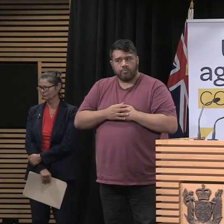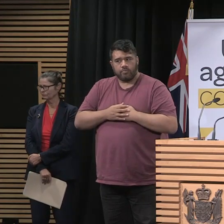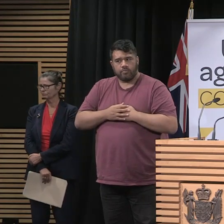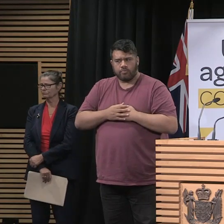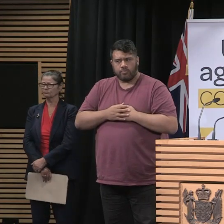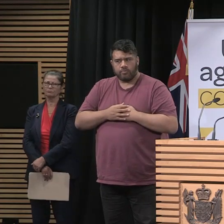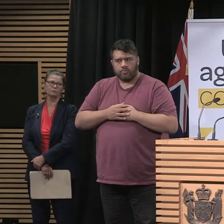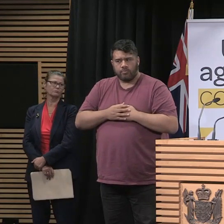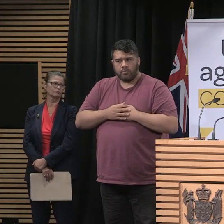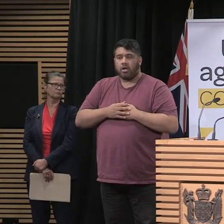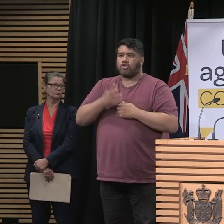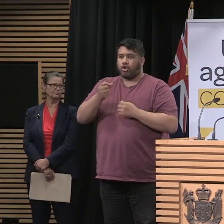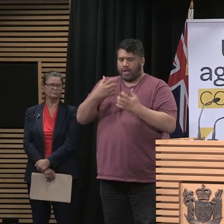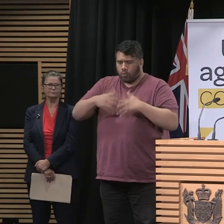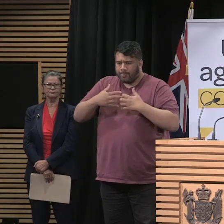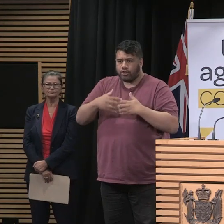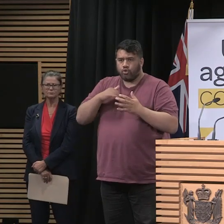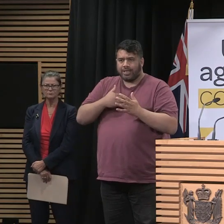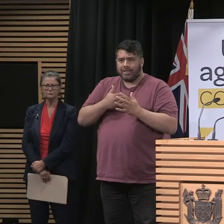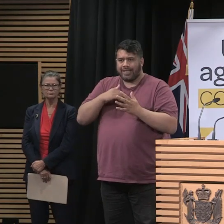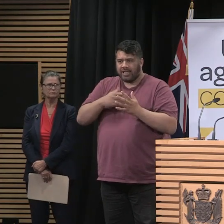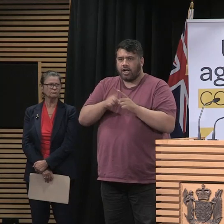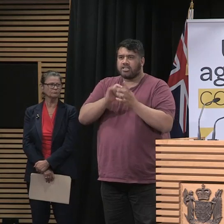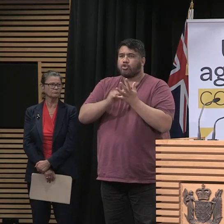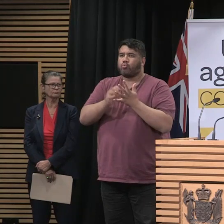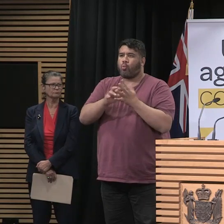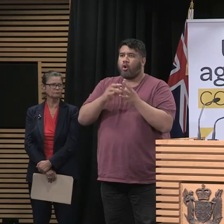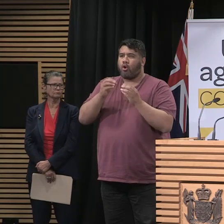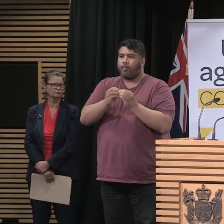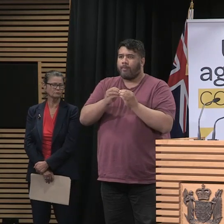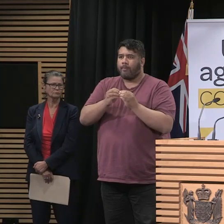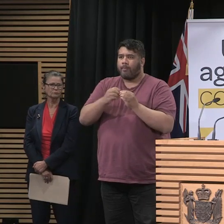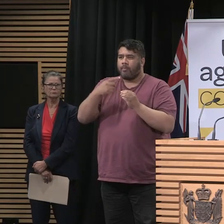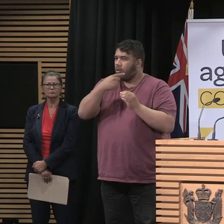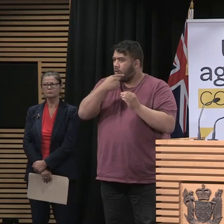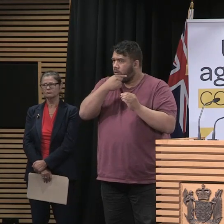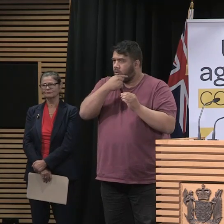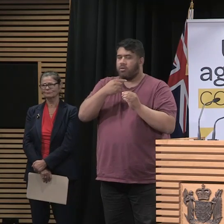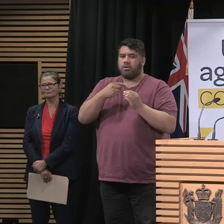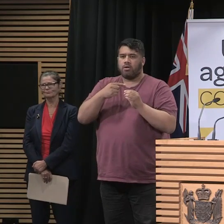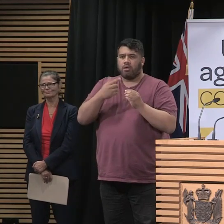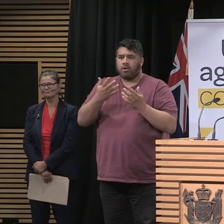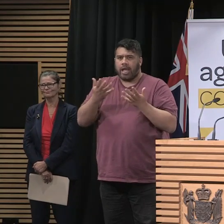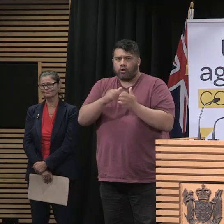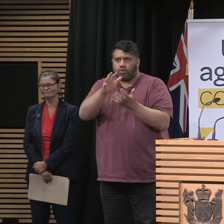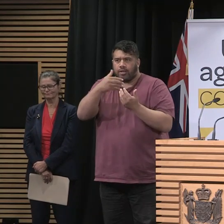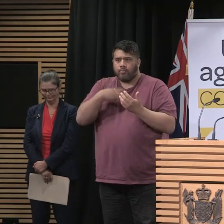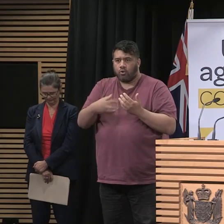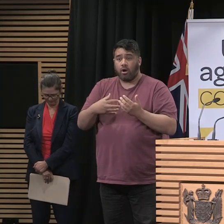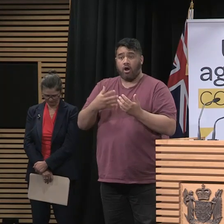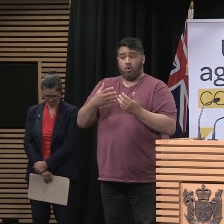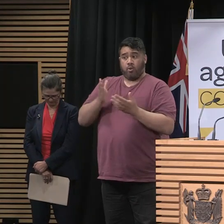we don't have an issue with the supply of those, but of course what we need to do is make sure that wherever they are needed in the country, we're able to